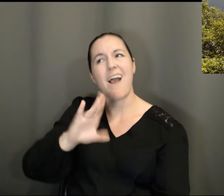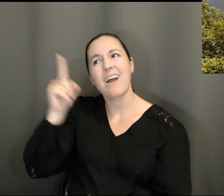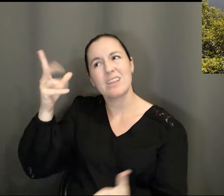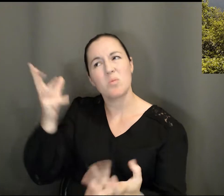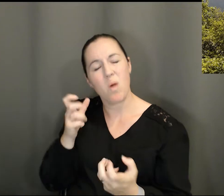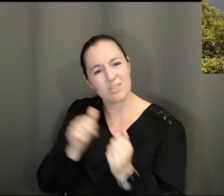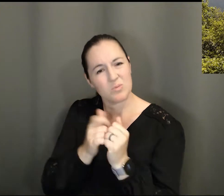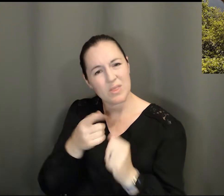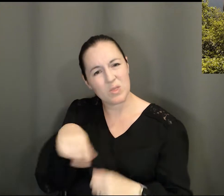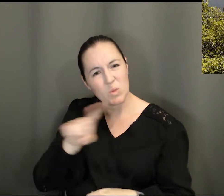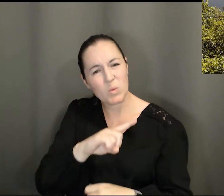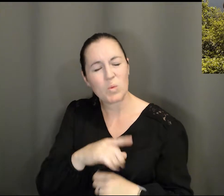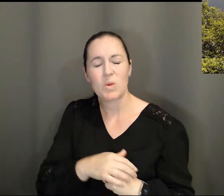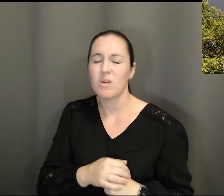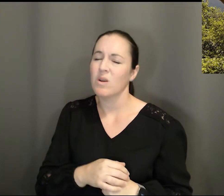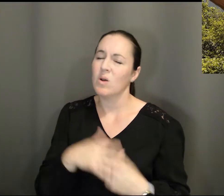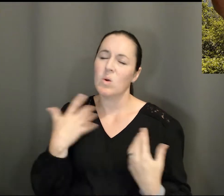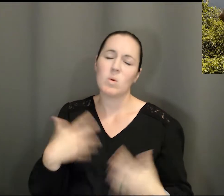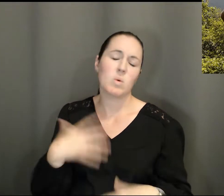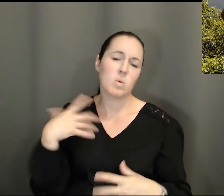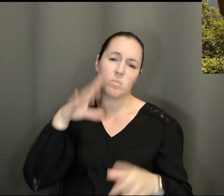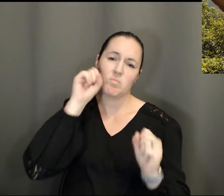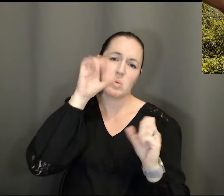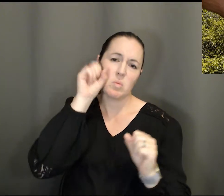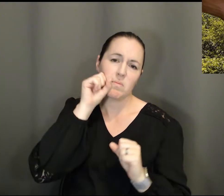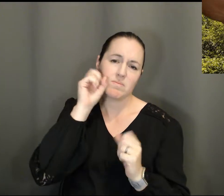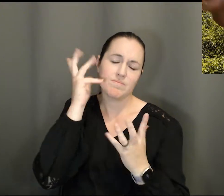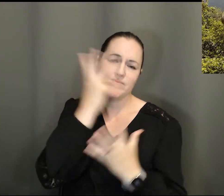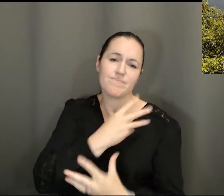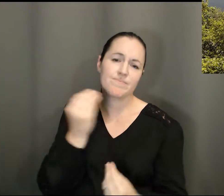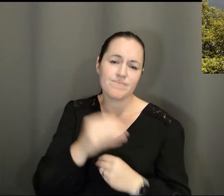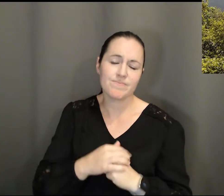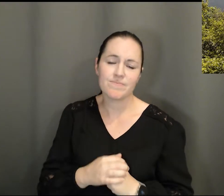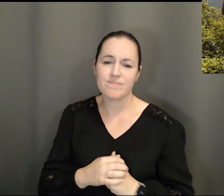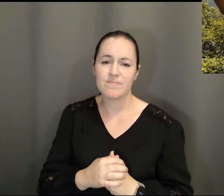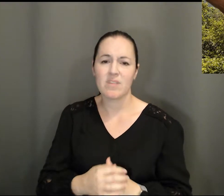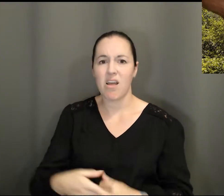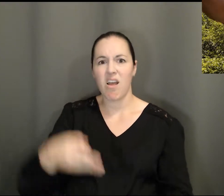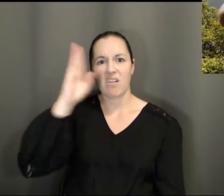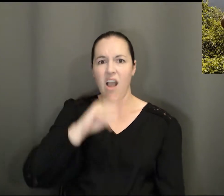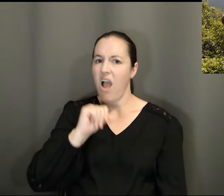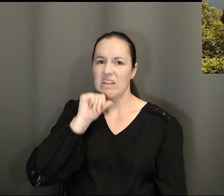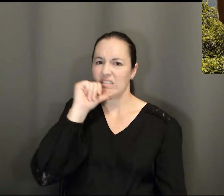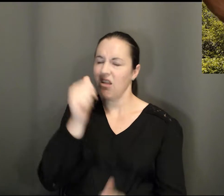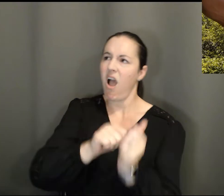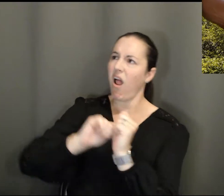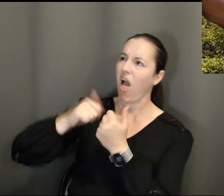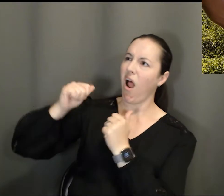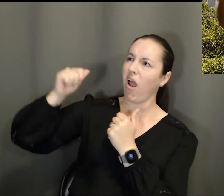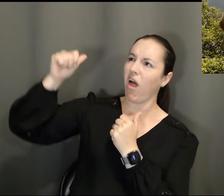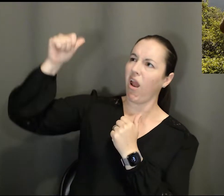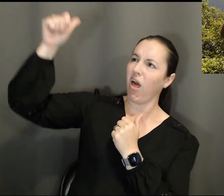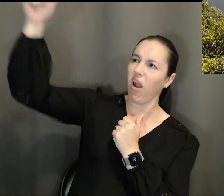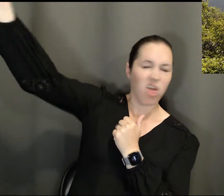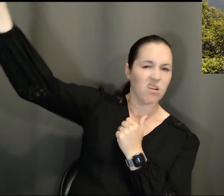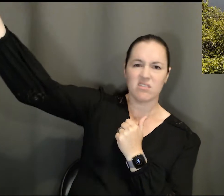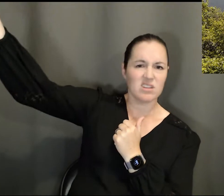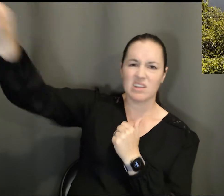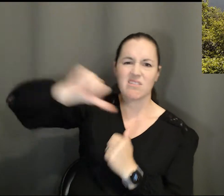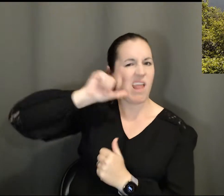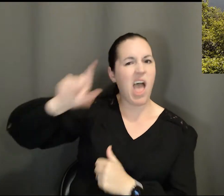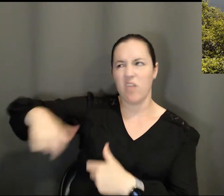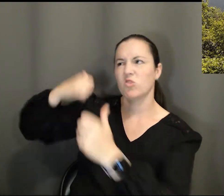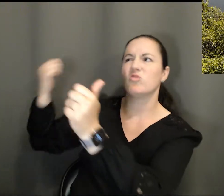the cosmos somewhere distant. You don't have to chase after him. You don't have to look for him. You don't have to find him. He is